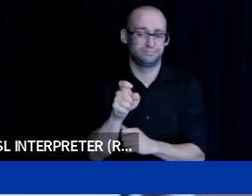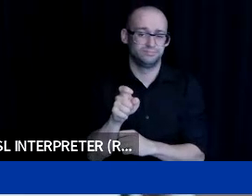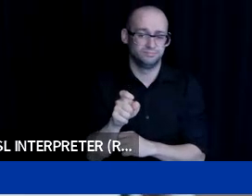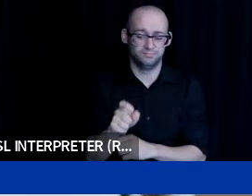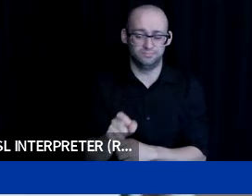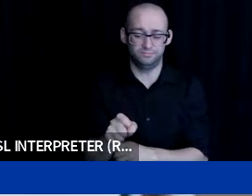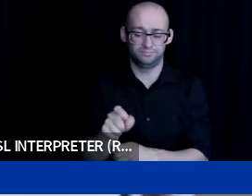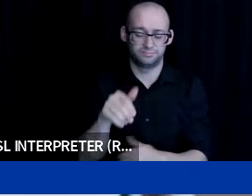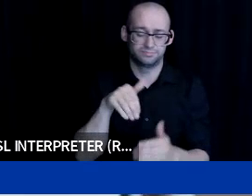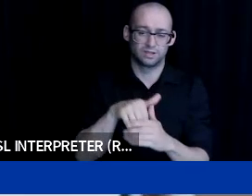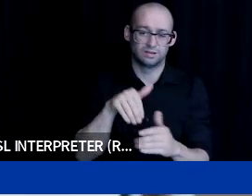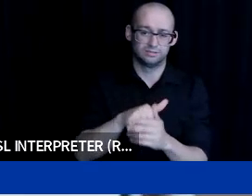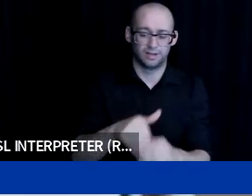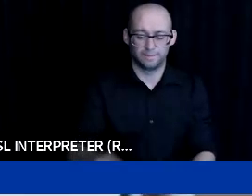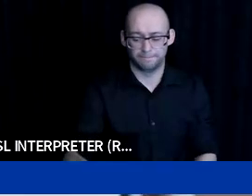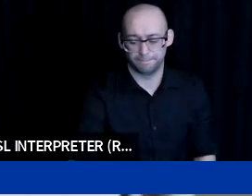the